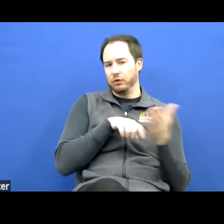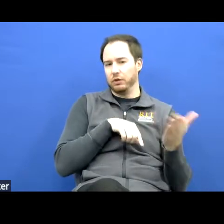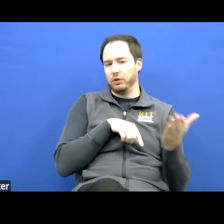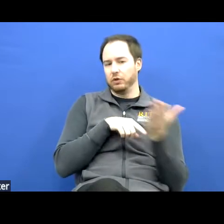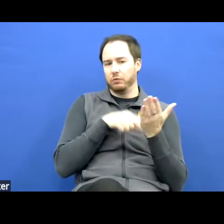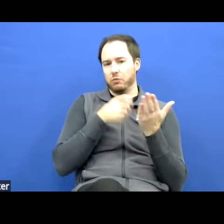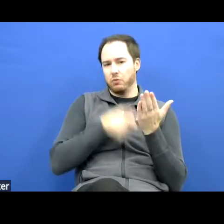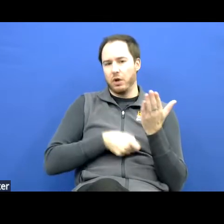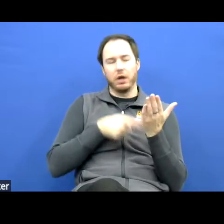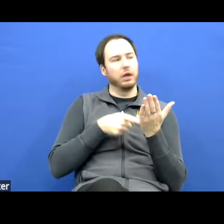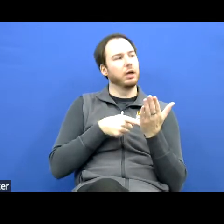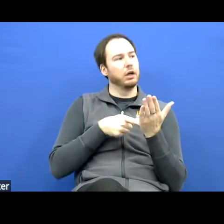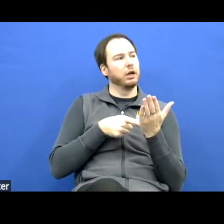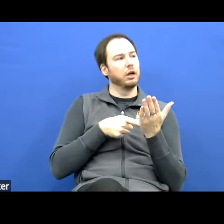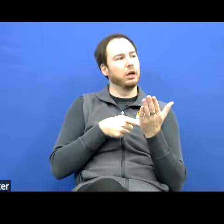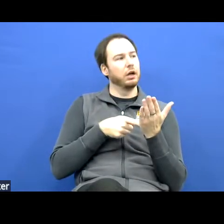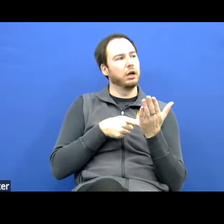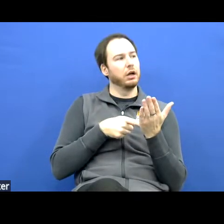these